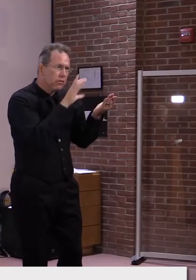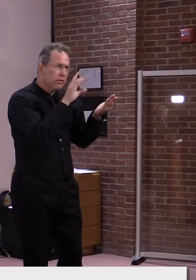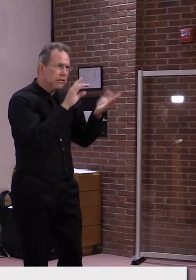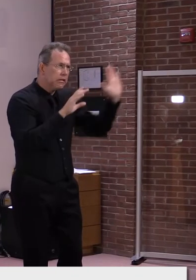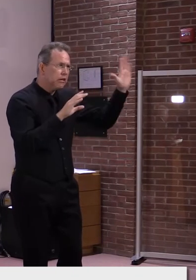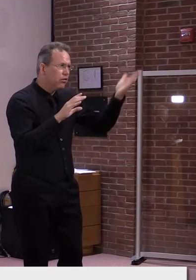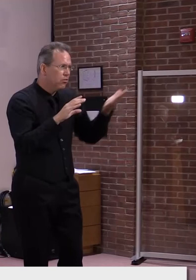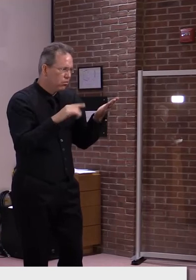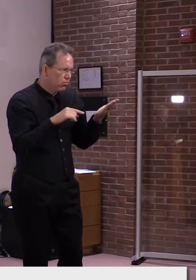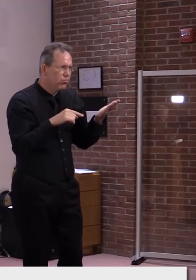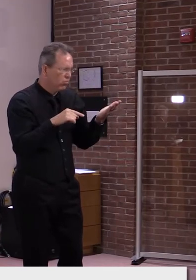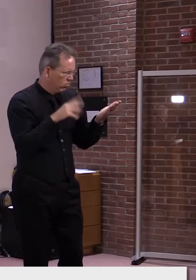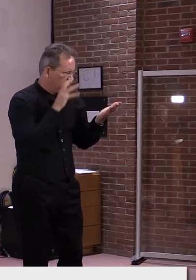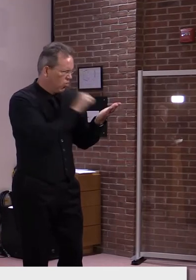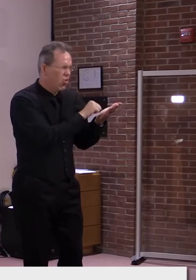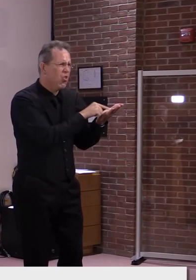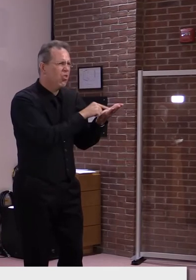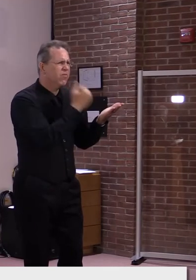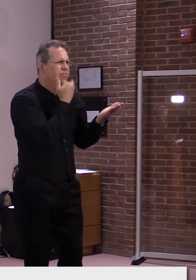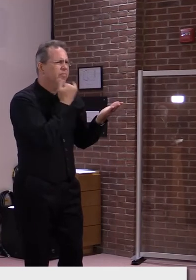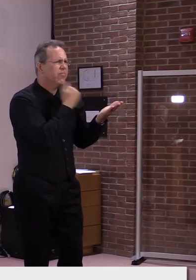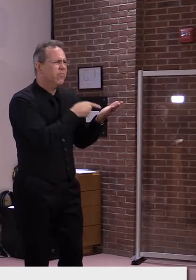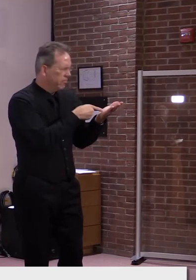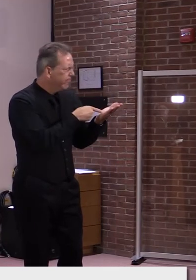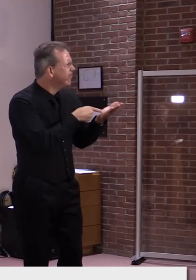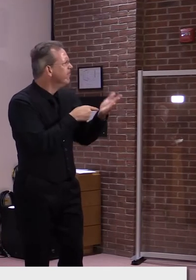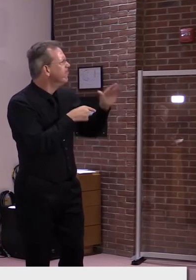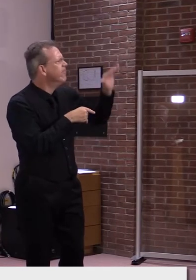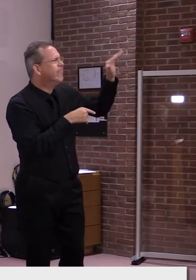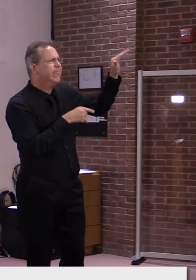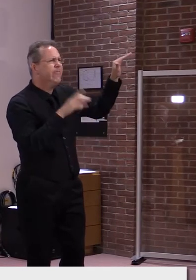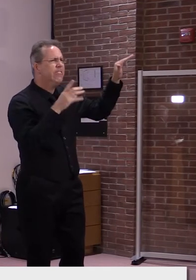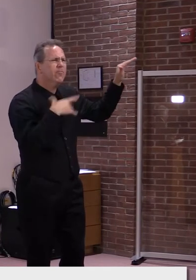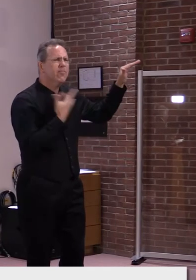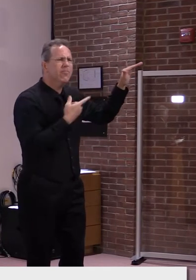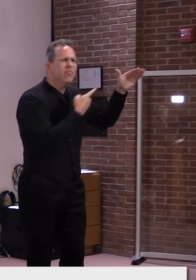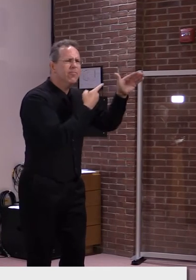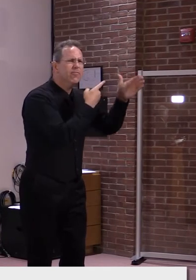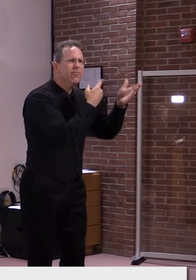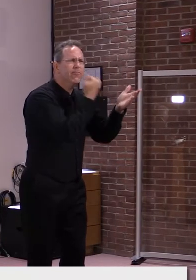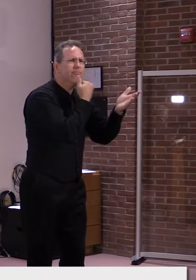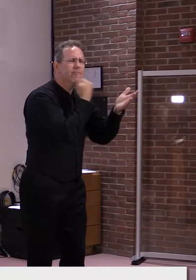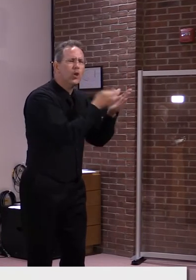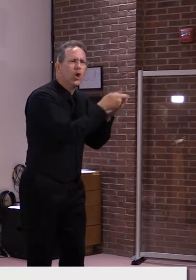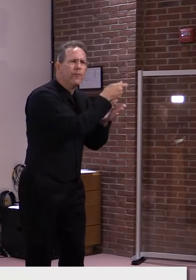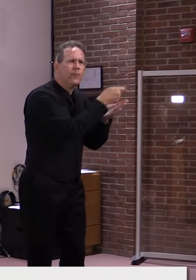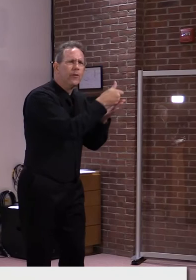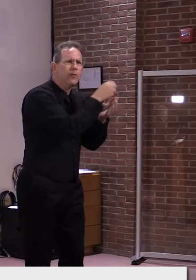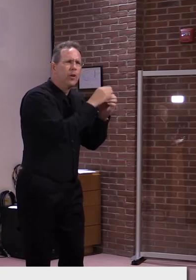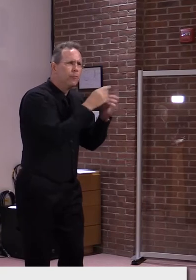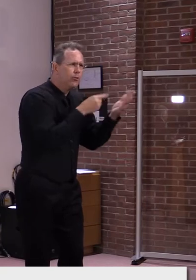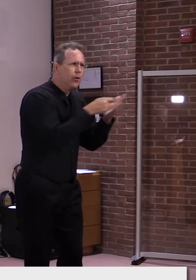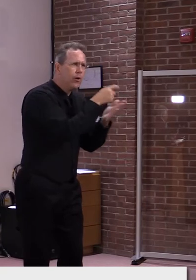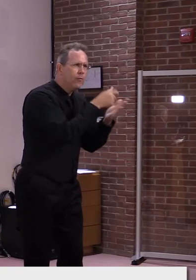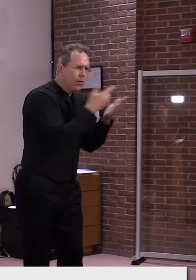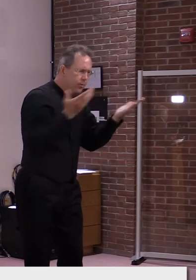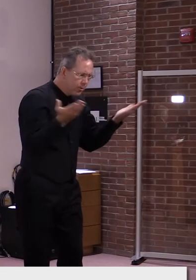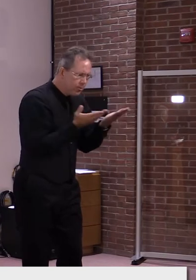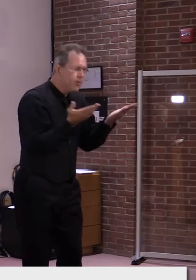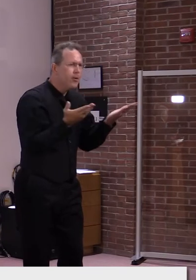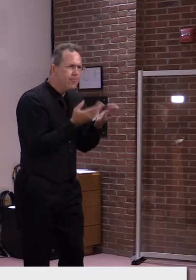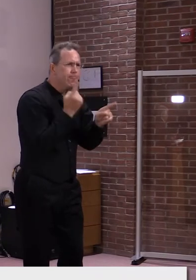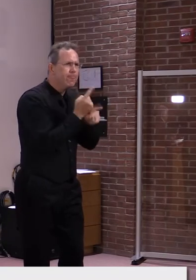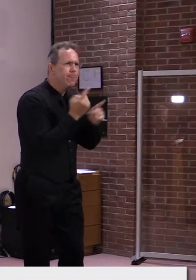sure that we have everything that's reconciled as we move forward. We didn't want to get into this situation where